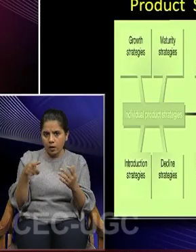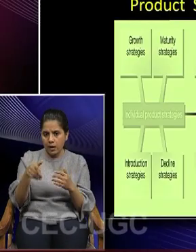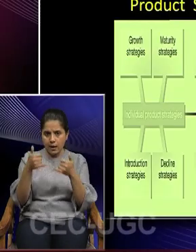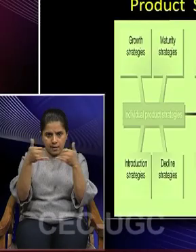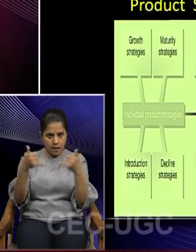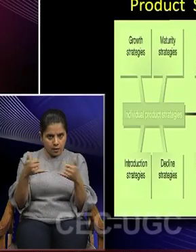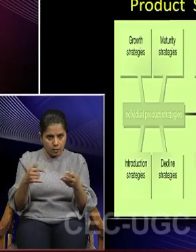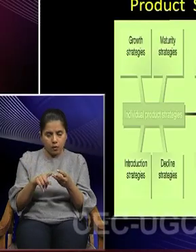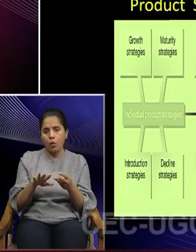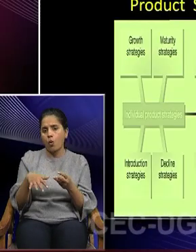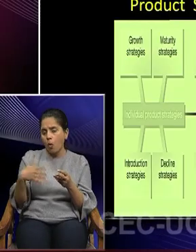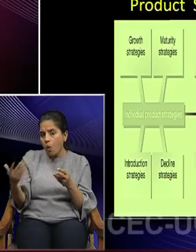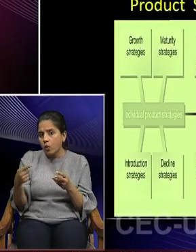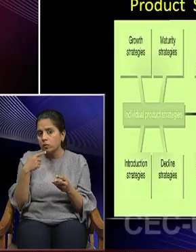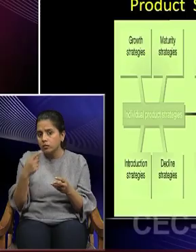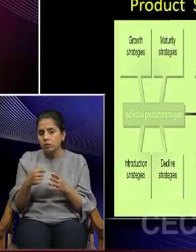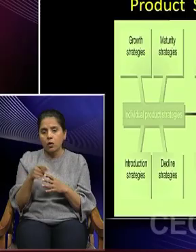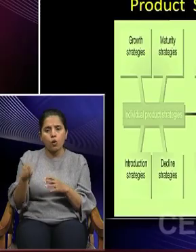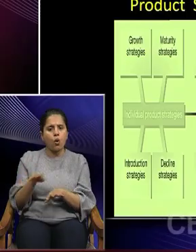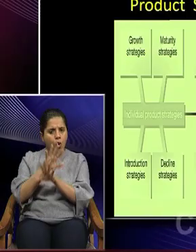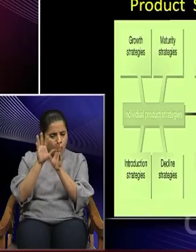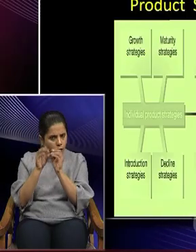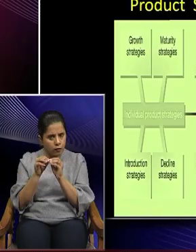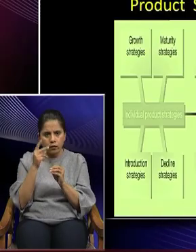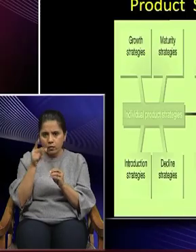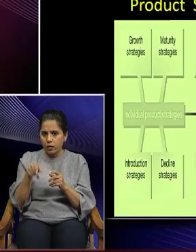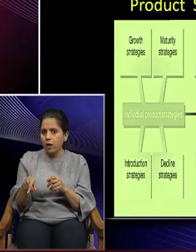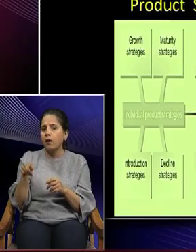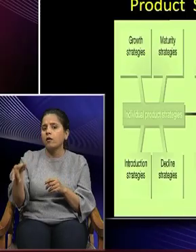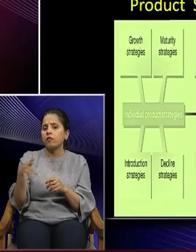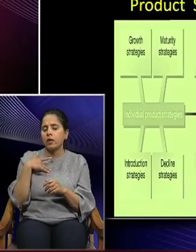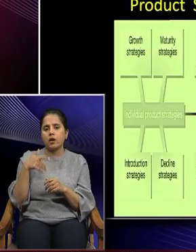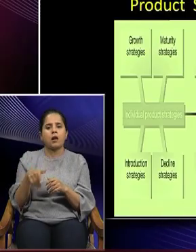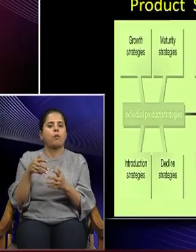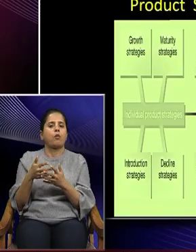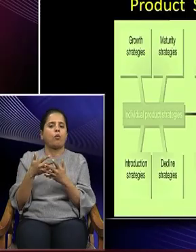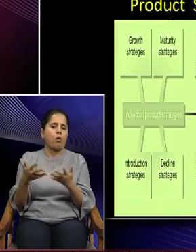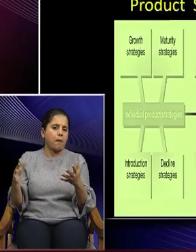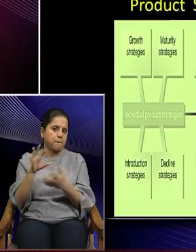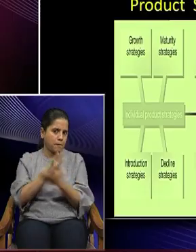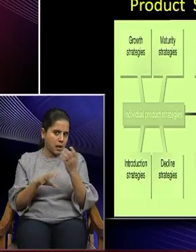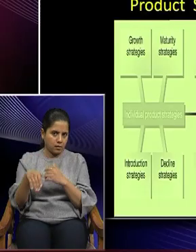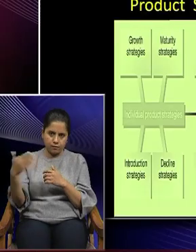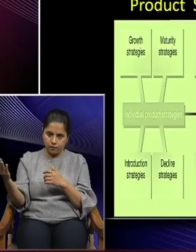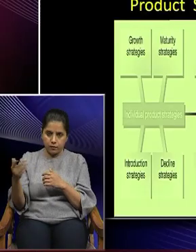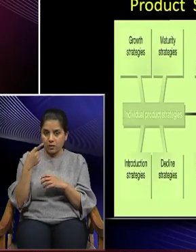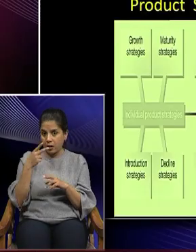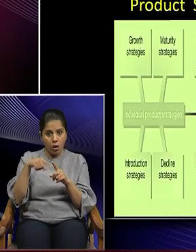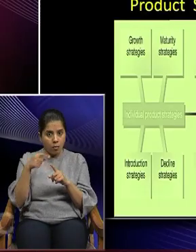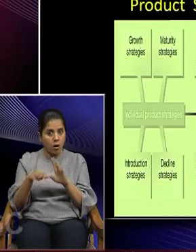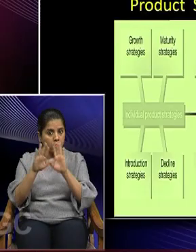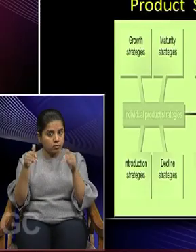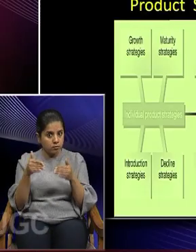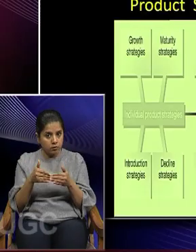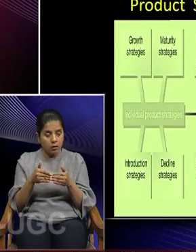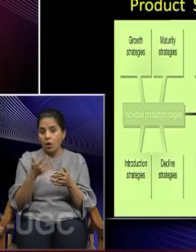line, and eventually at overall level, that is called product mix level. So, if we talk about